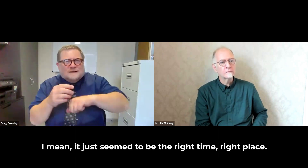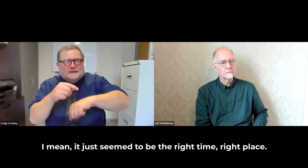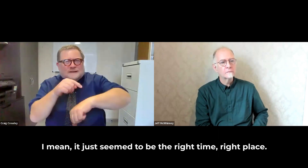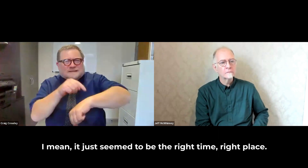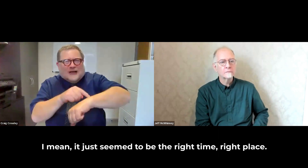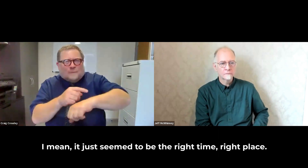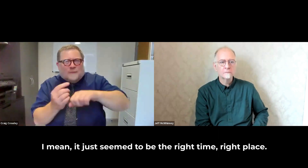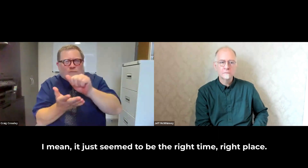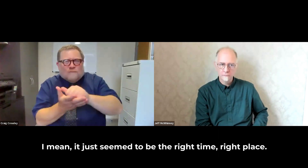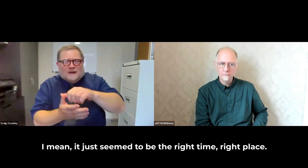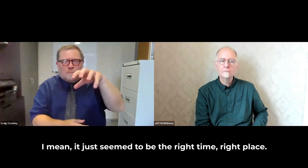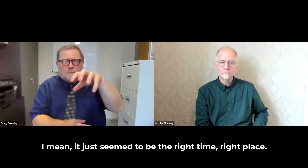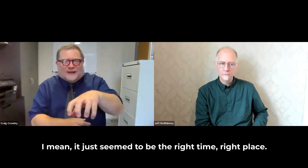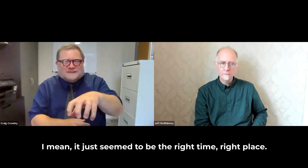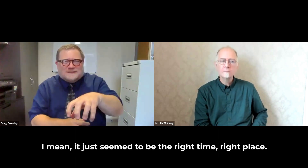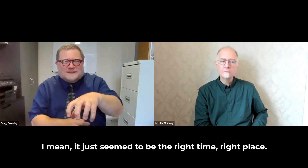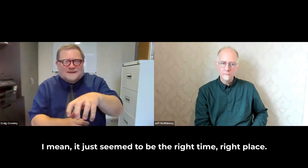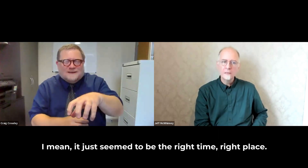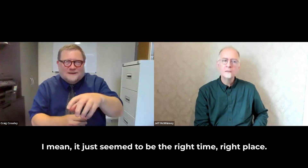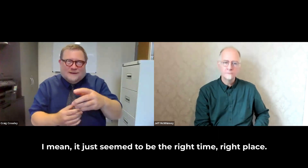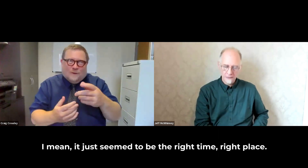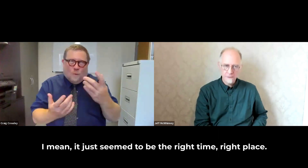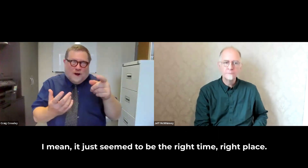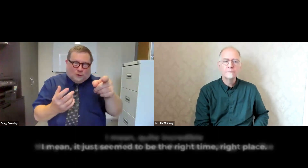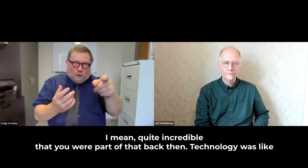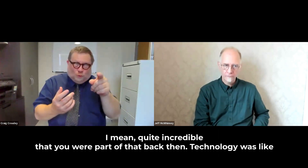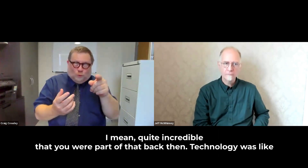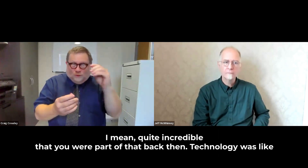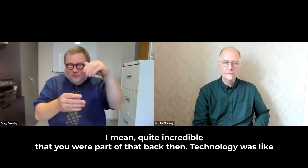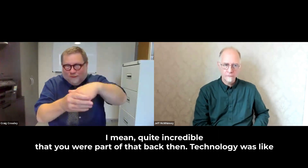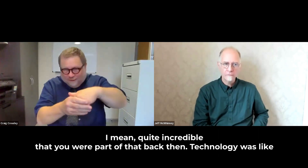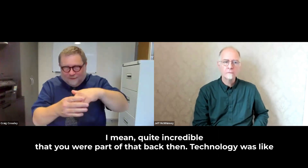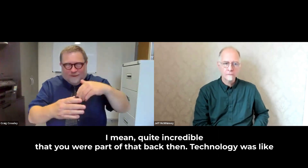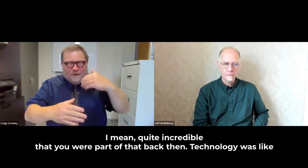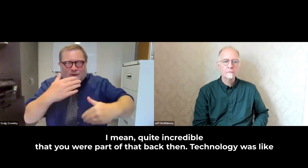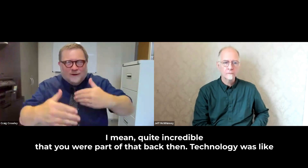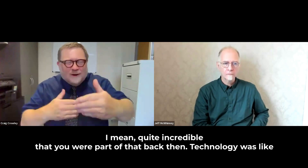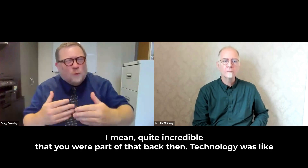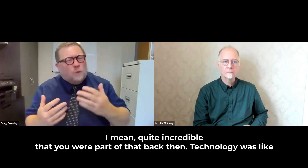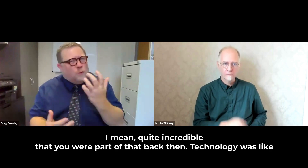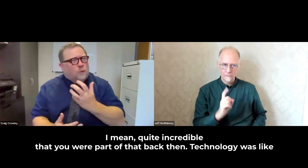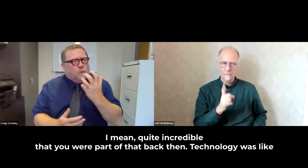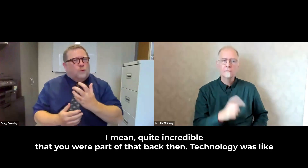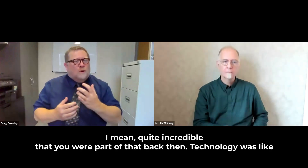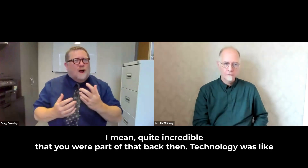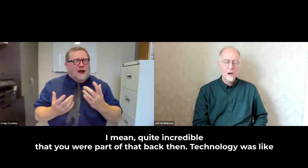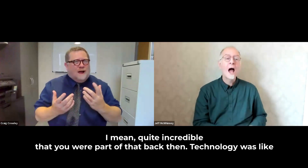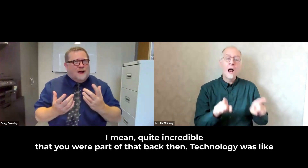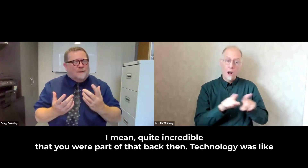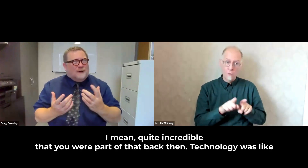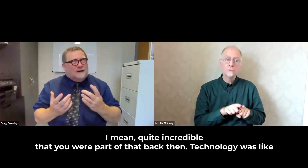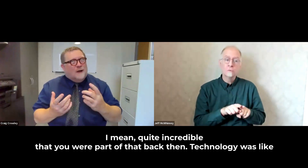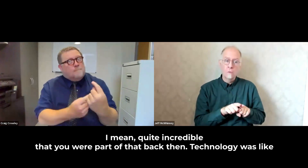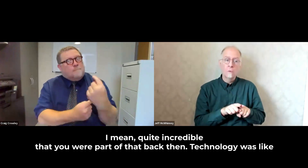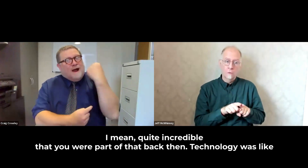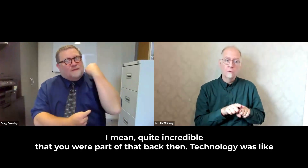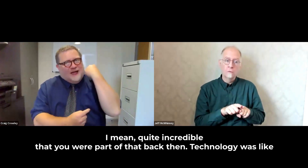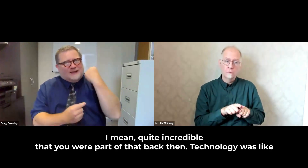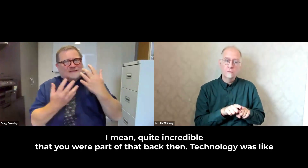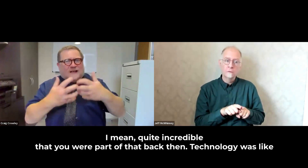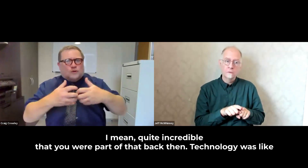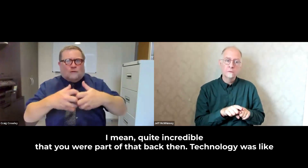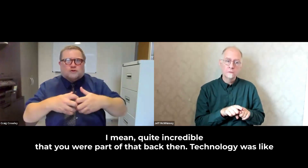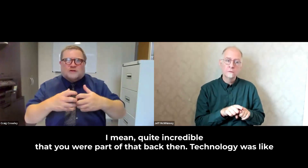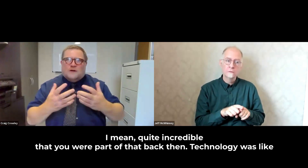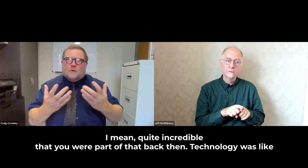I mean, it just seemed to be right time, right place. I mean, quite incredible that you were part of that. Yeah.